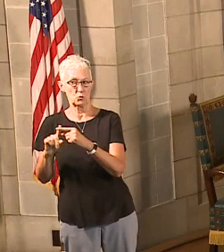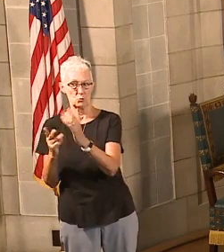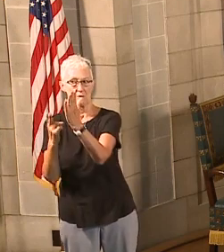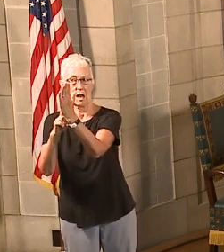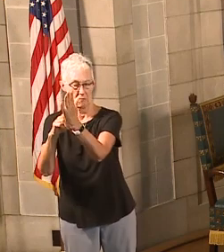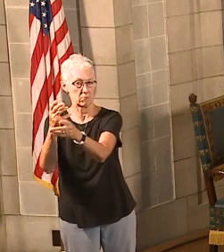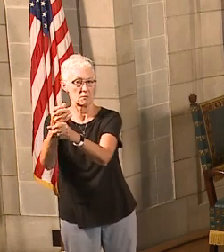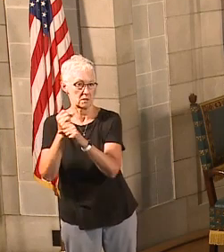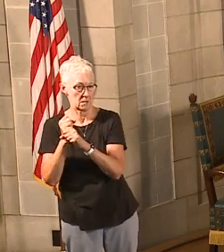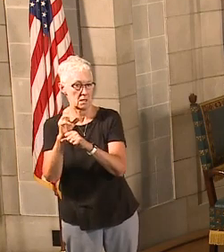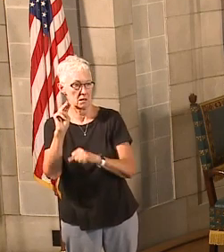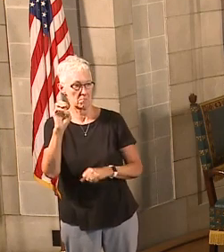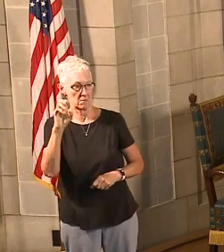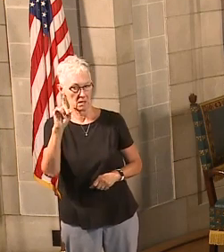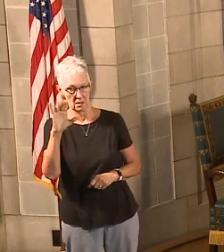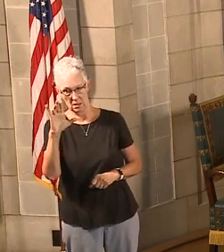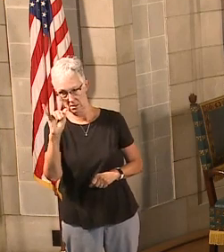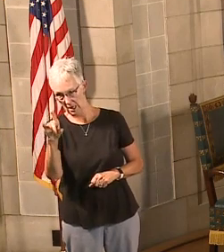it's about